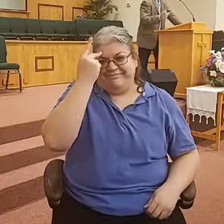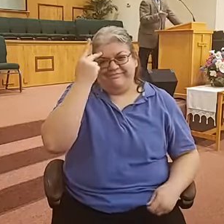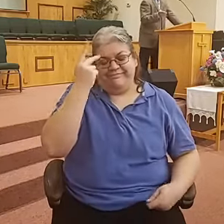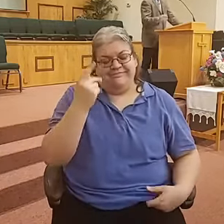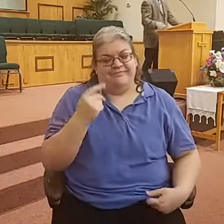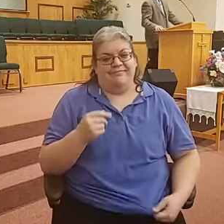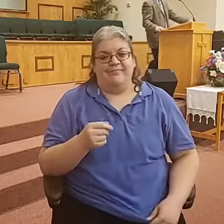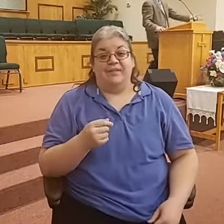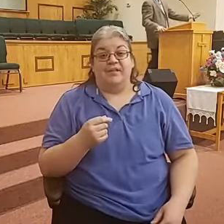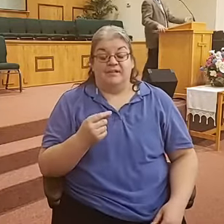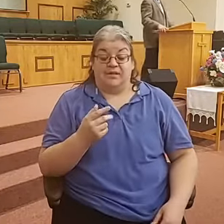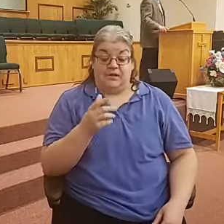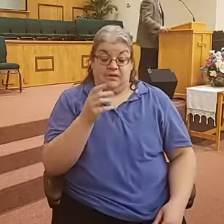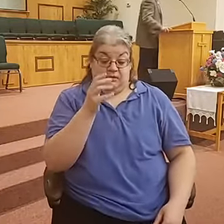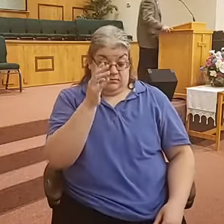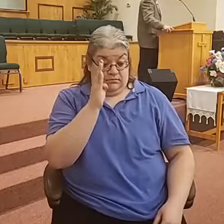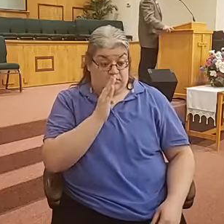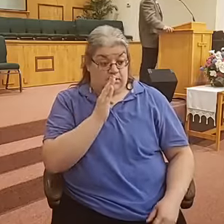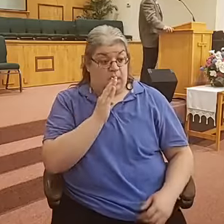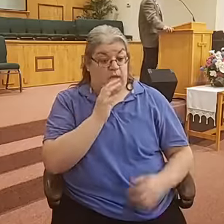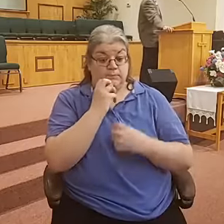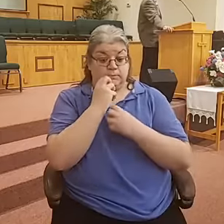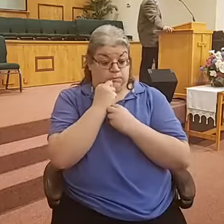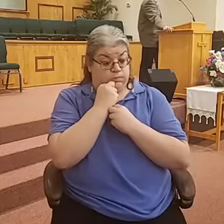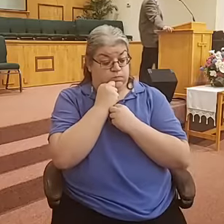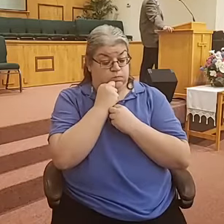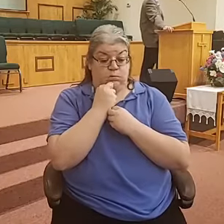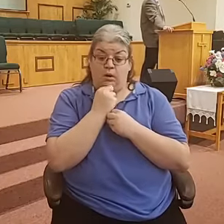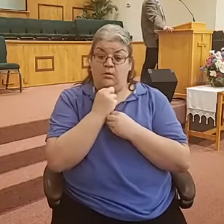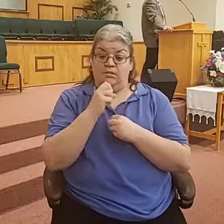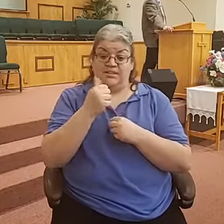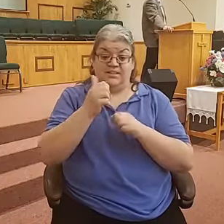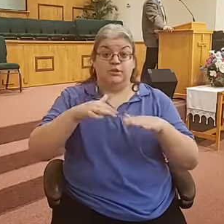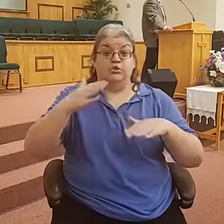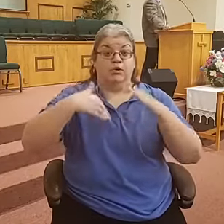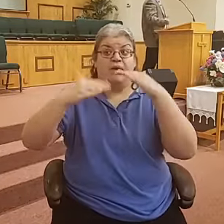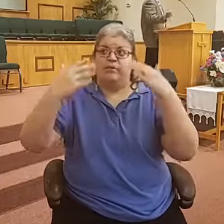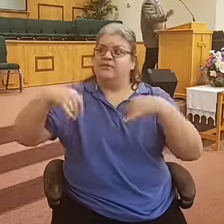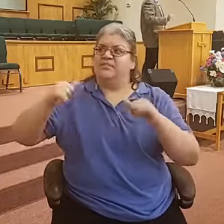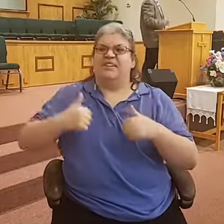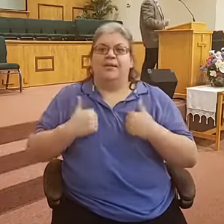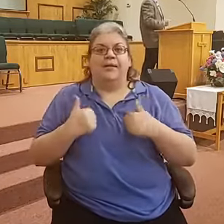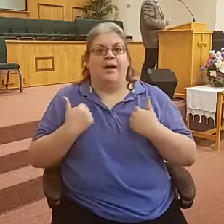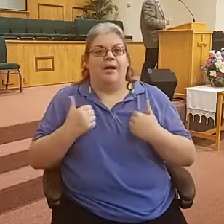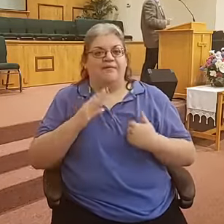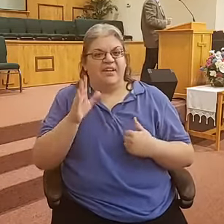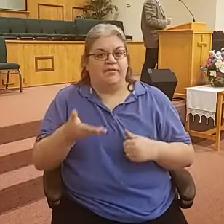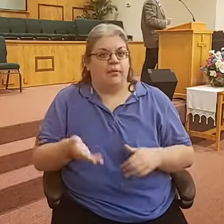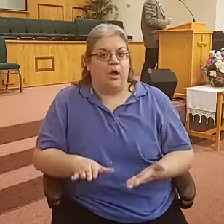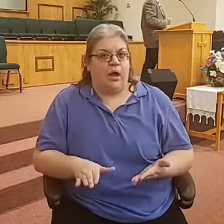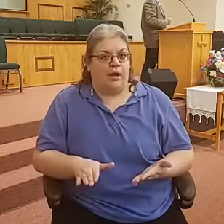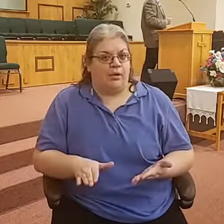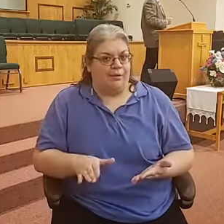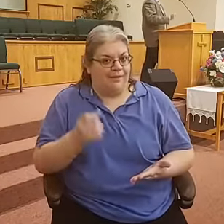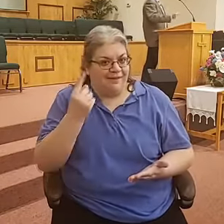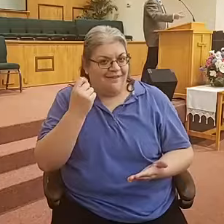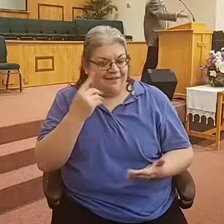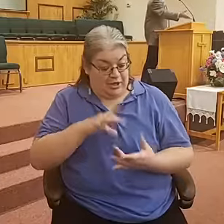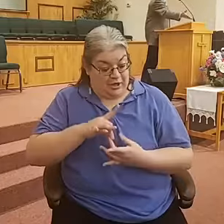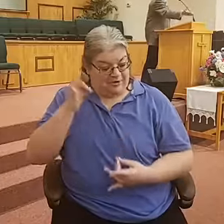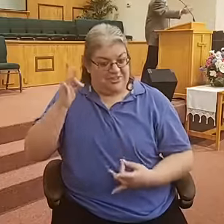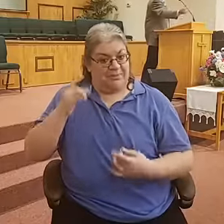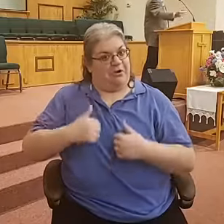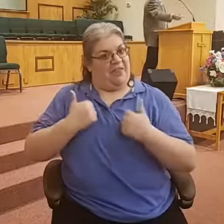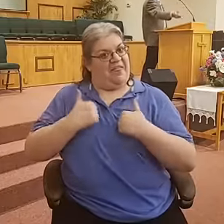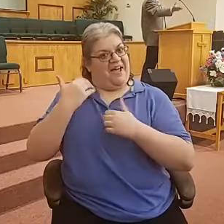You see, to God, those 10 children that were in heaven were still alive. They never died. And so to